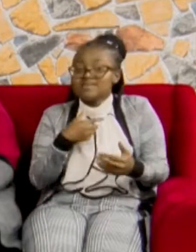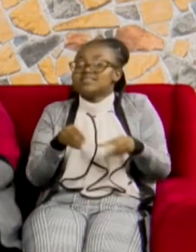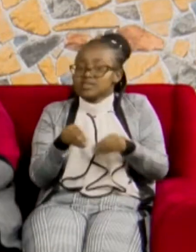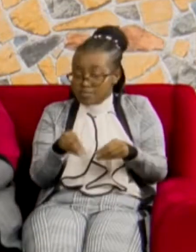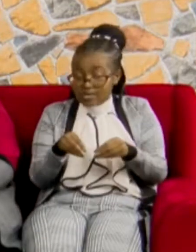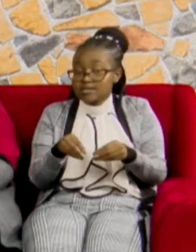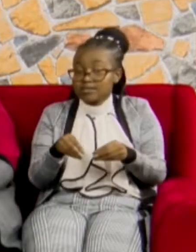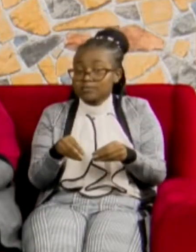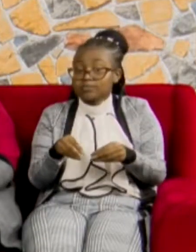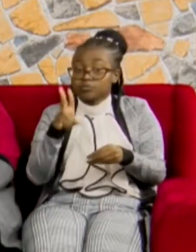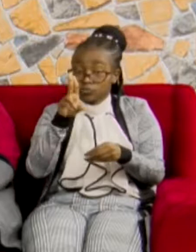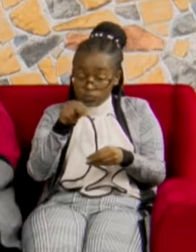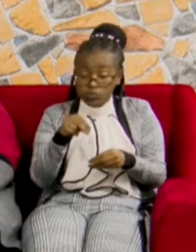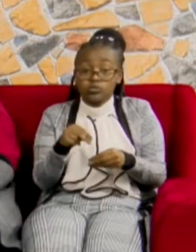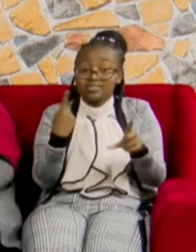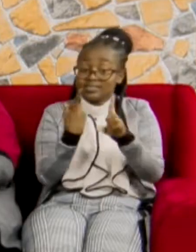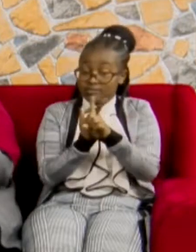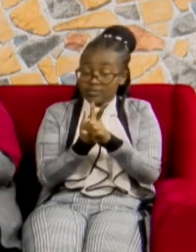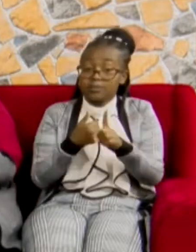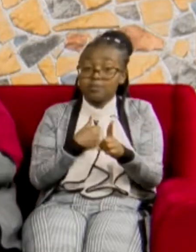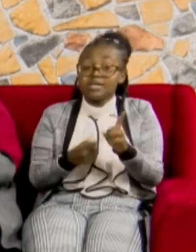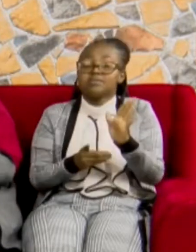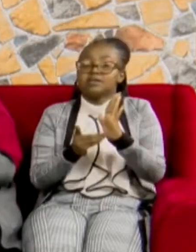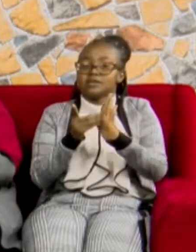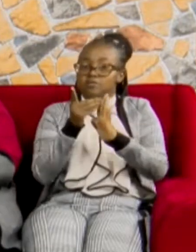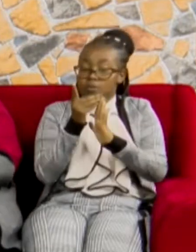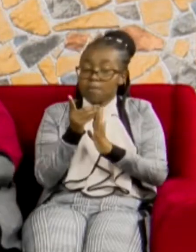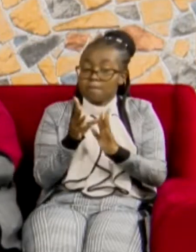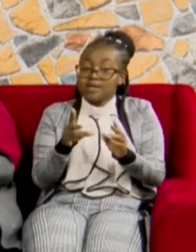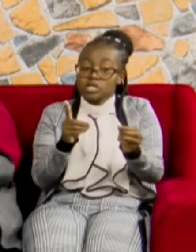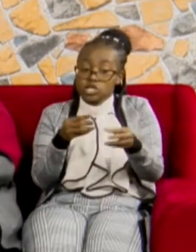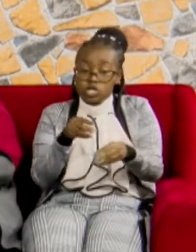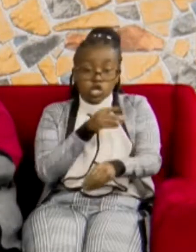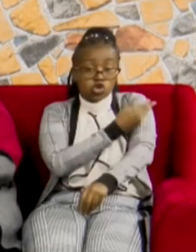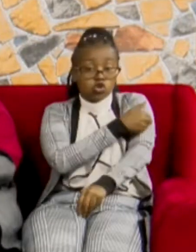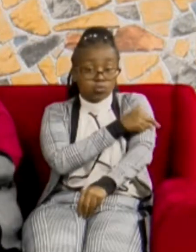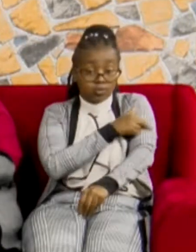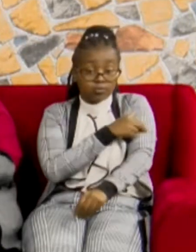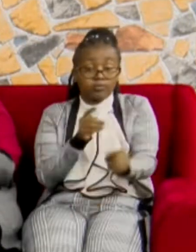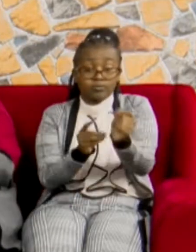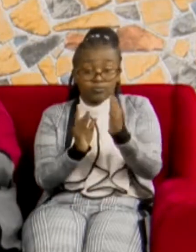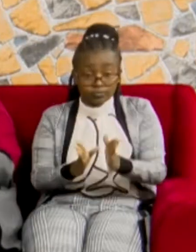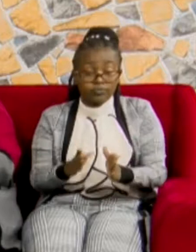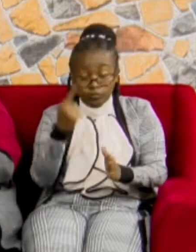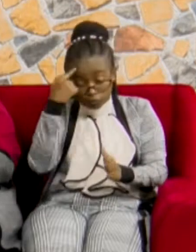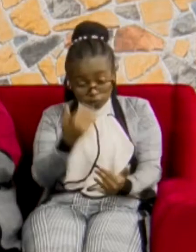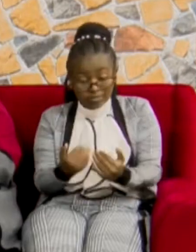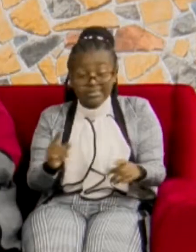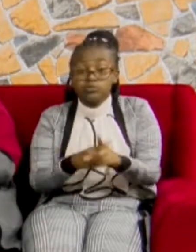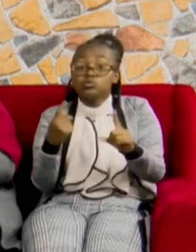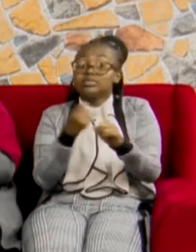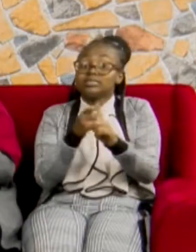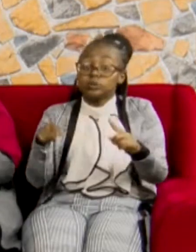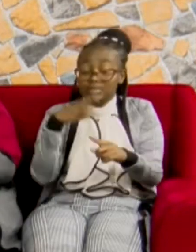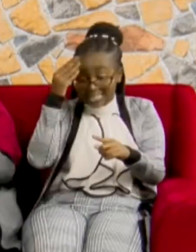summary. No, it's a bit different. I'm a developmental pediatrician. So what we do in terms of our training is we're